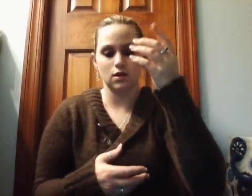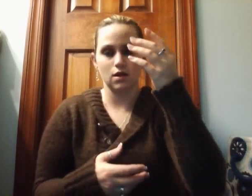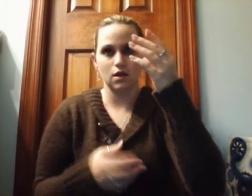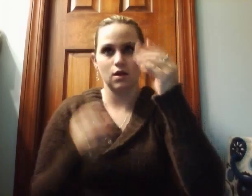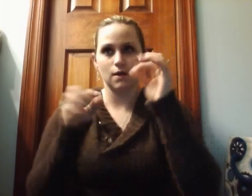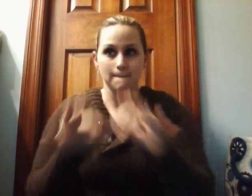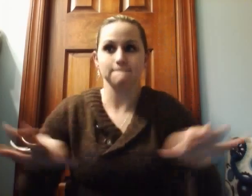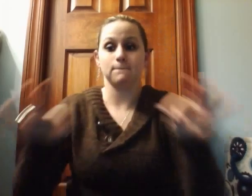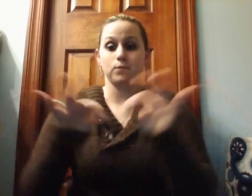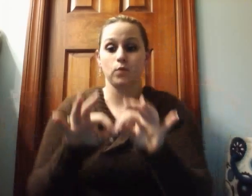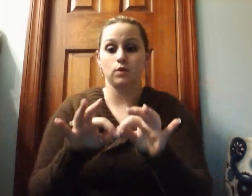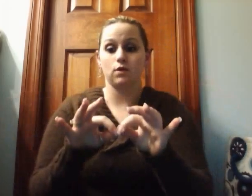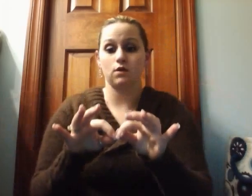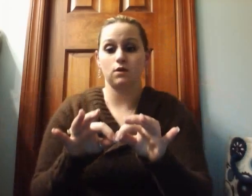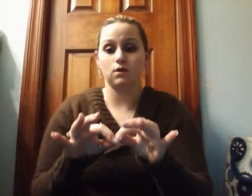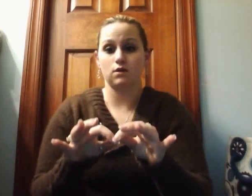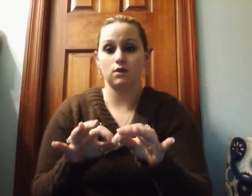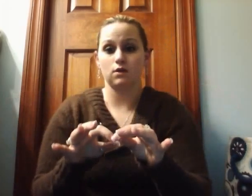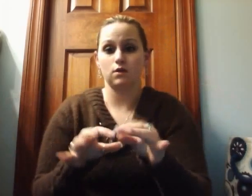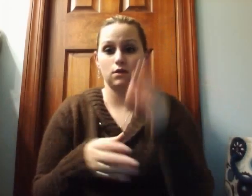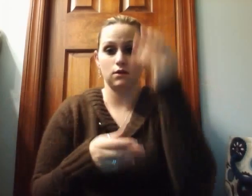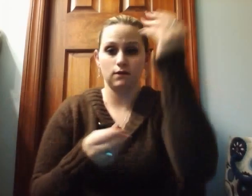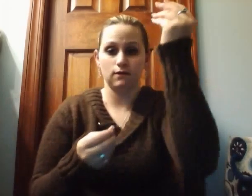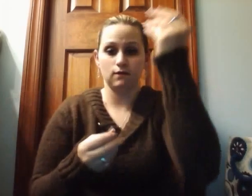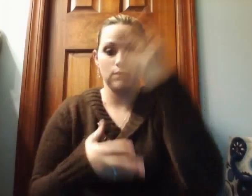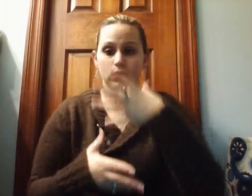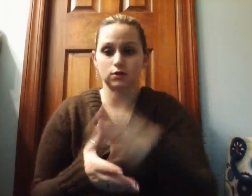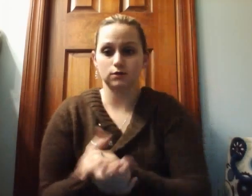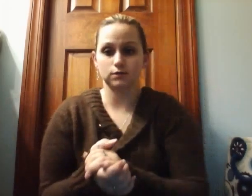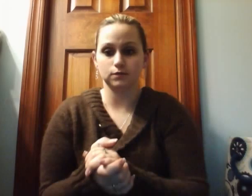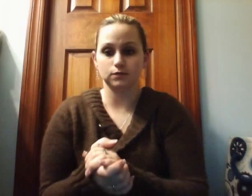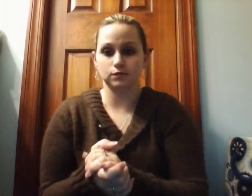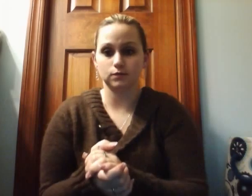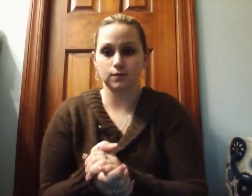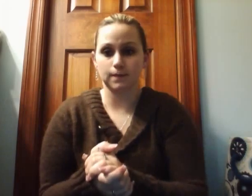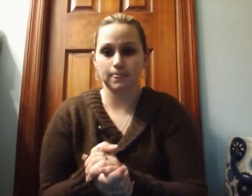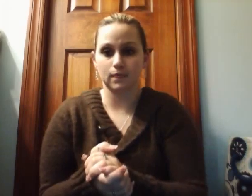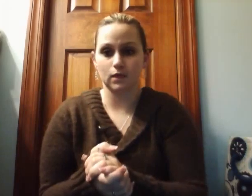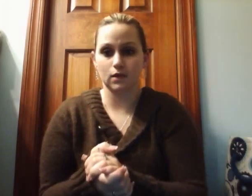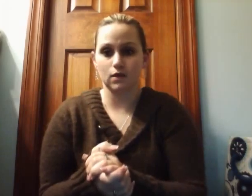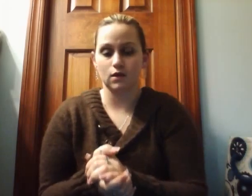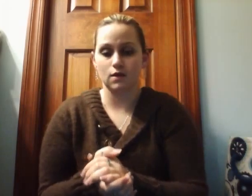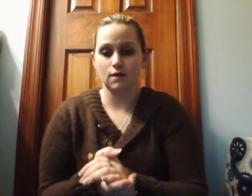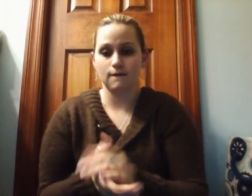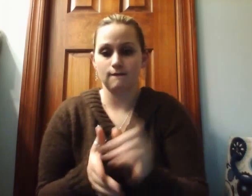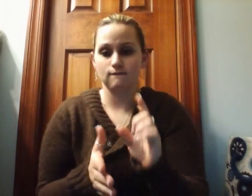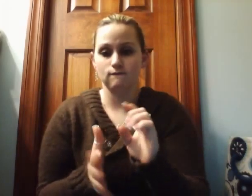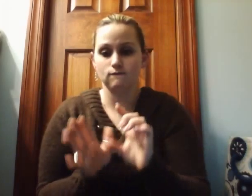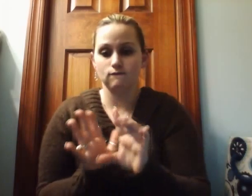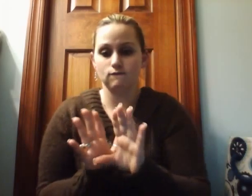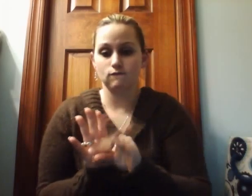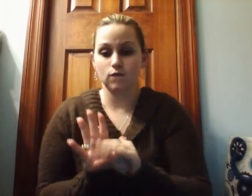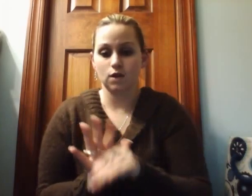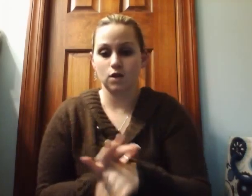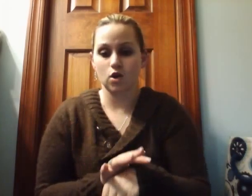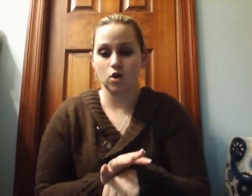inclusion into your brochures or into your video recruitments or whatever you might be doing. And that can be done